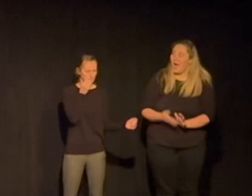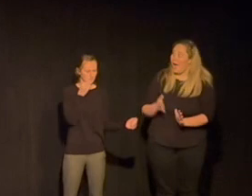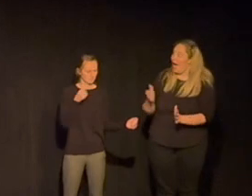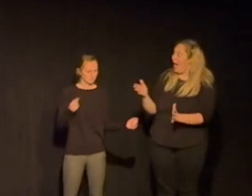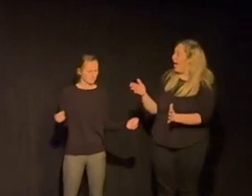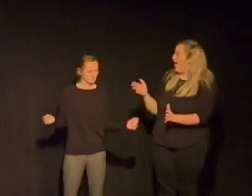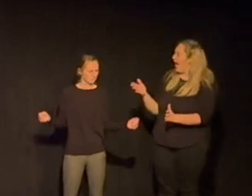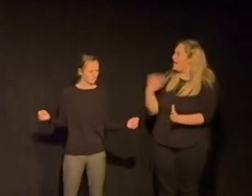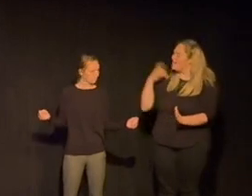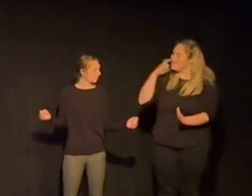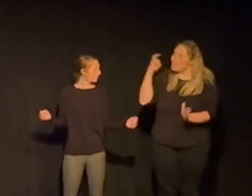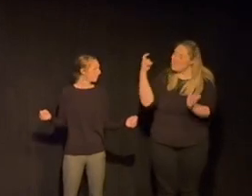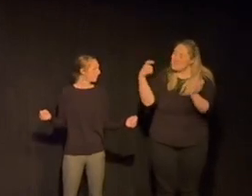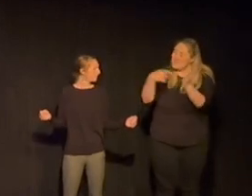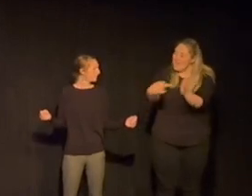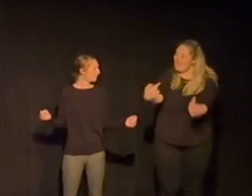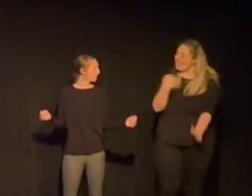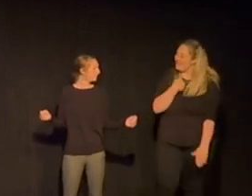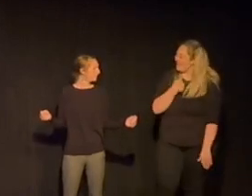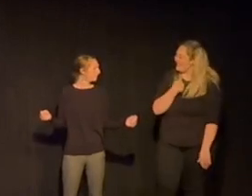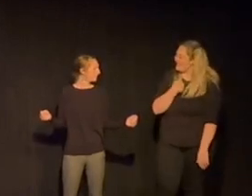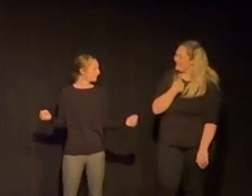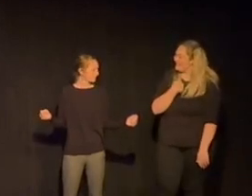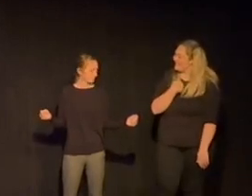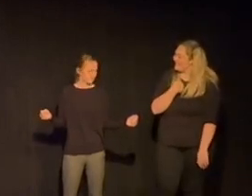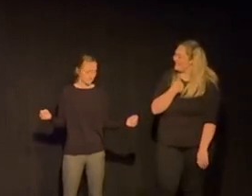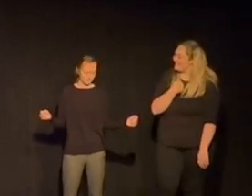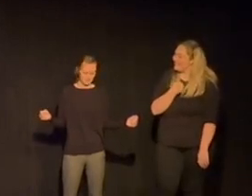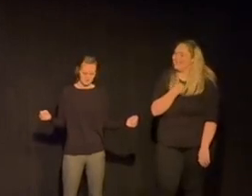You do pay attention.